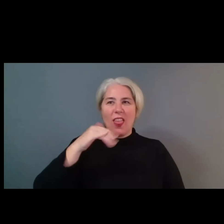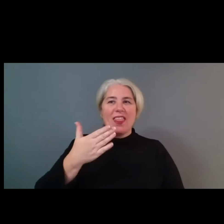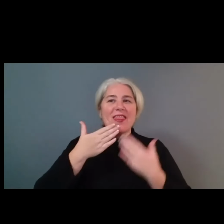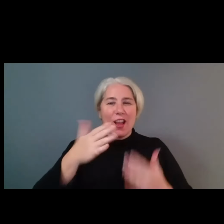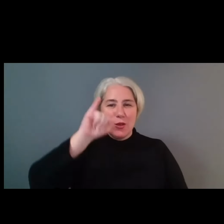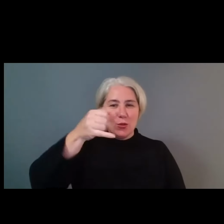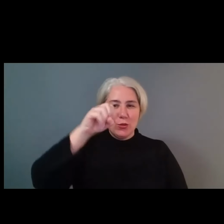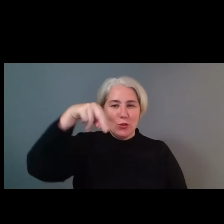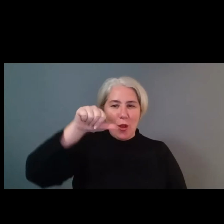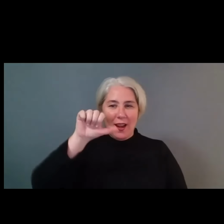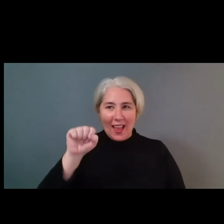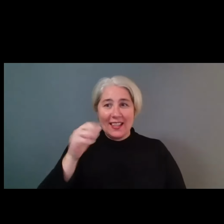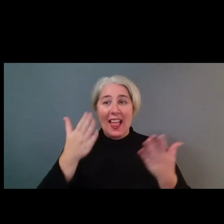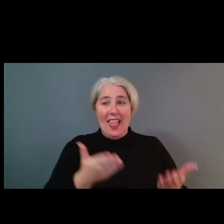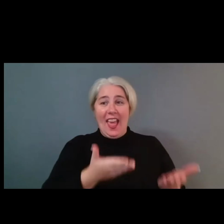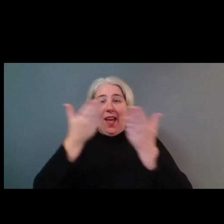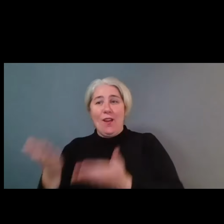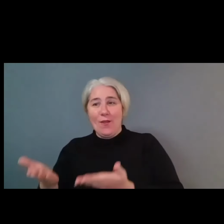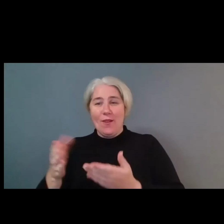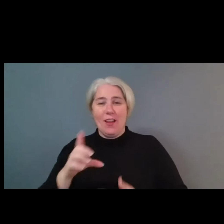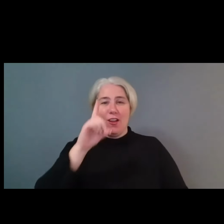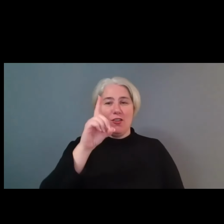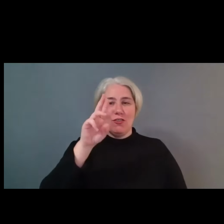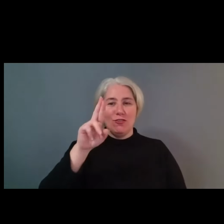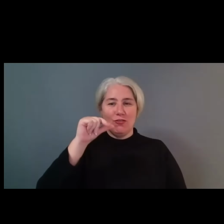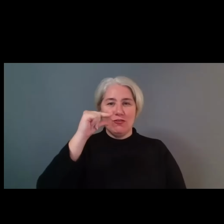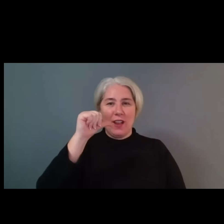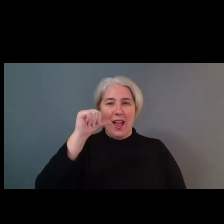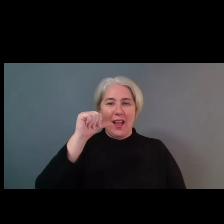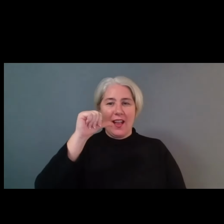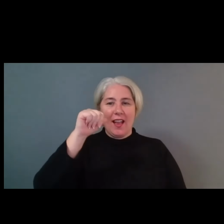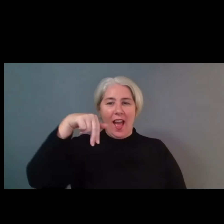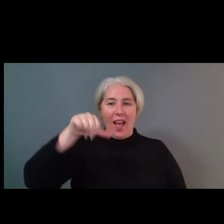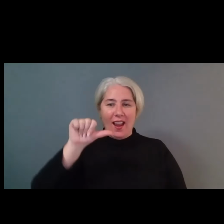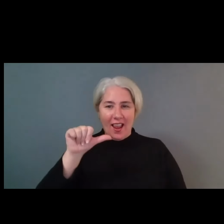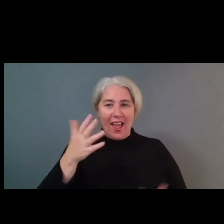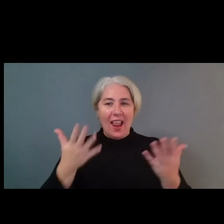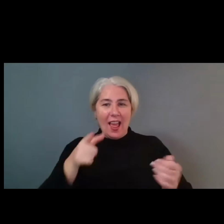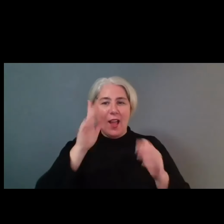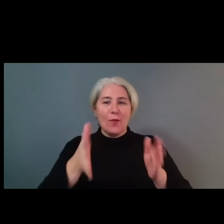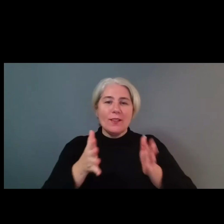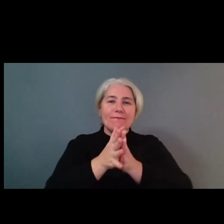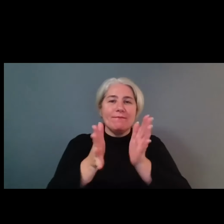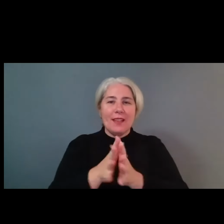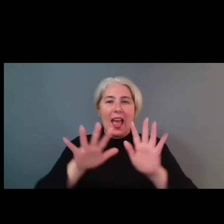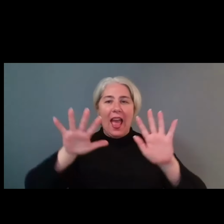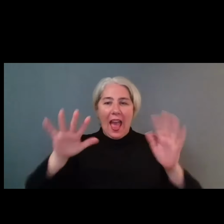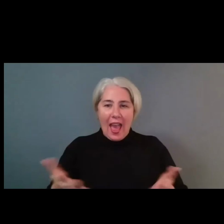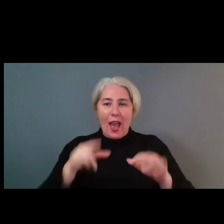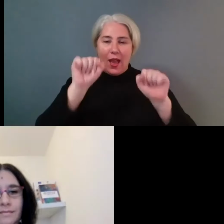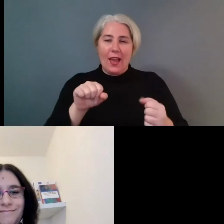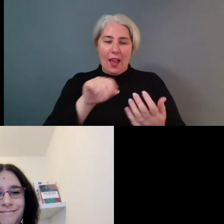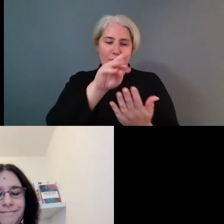panelist, Dragana. She will share her experience on how to build a coalition and write a good shadow